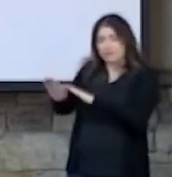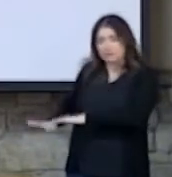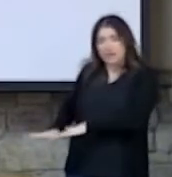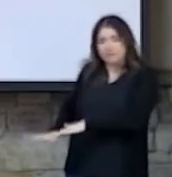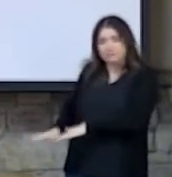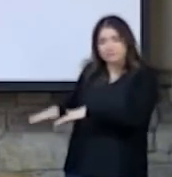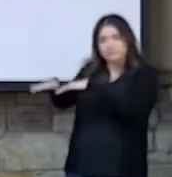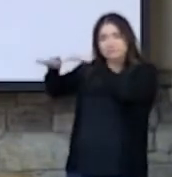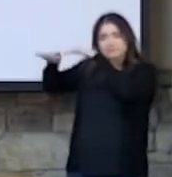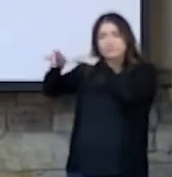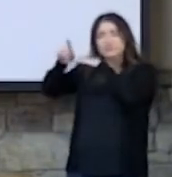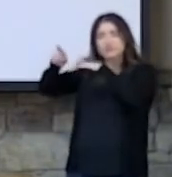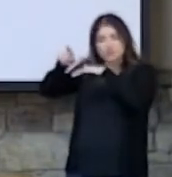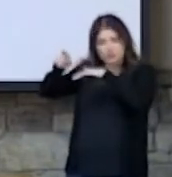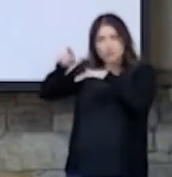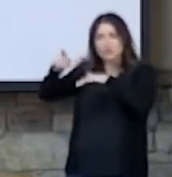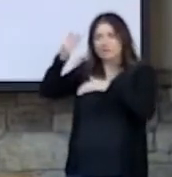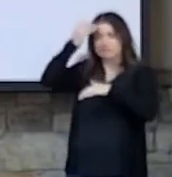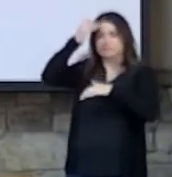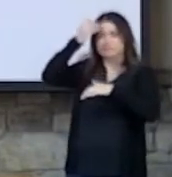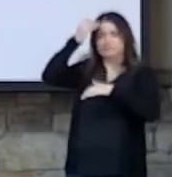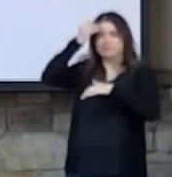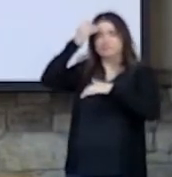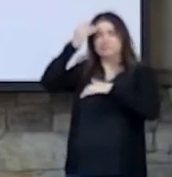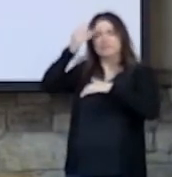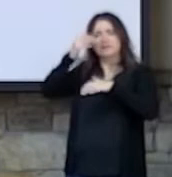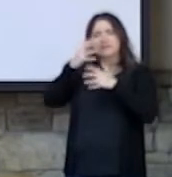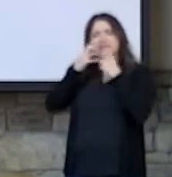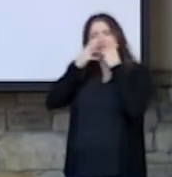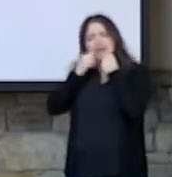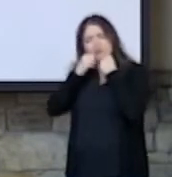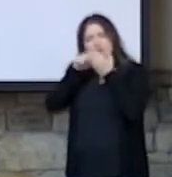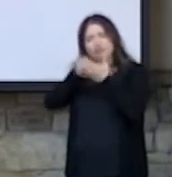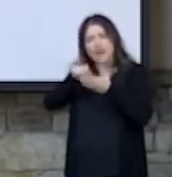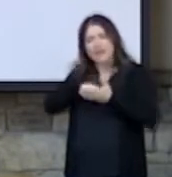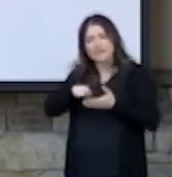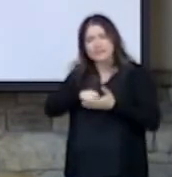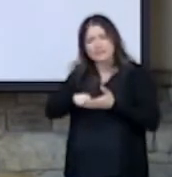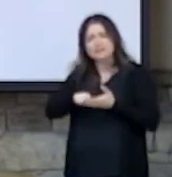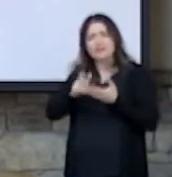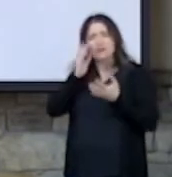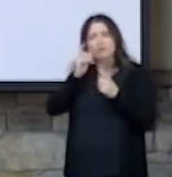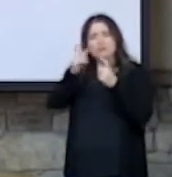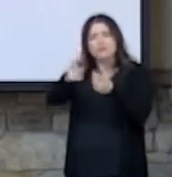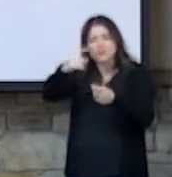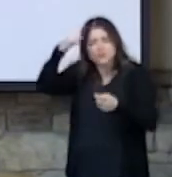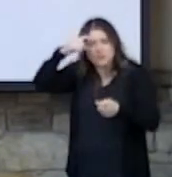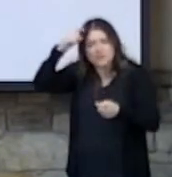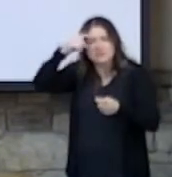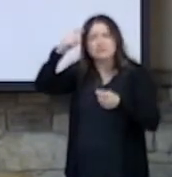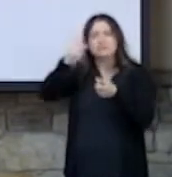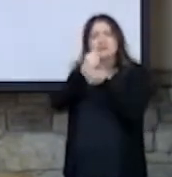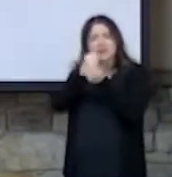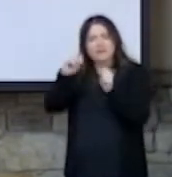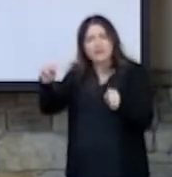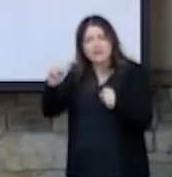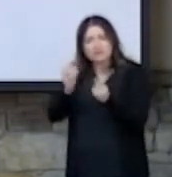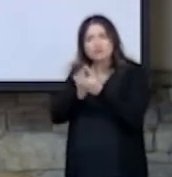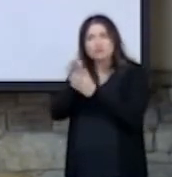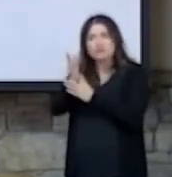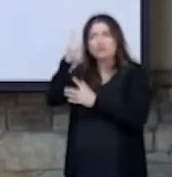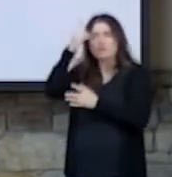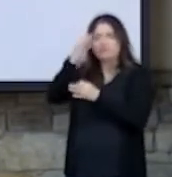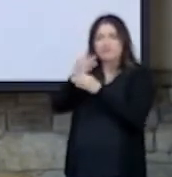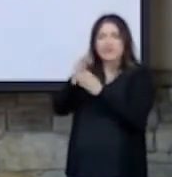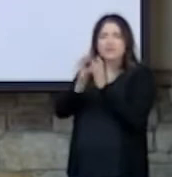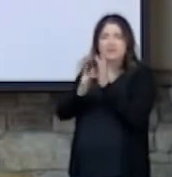how from childhood you have been acquainted with the sacred writings which are able to make you wise for salvation through faith in Christ Jesus. I want you